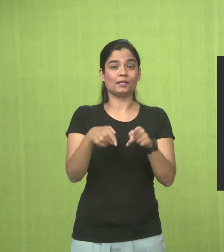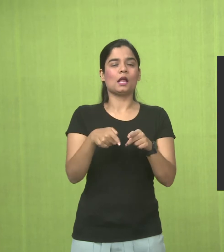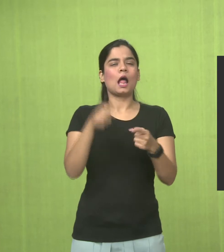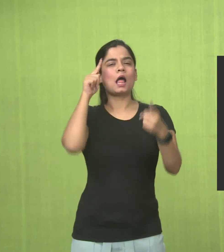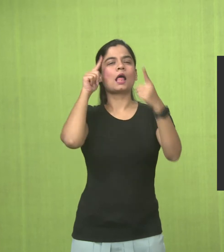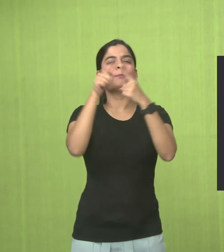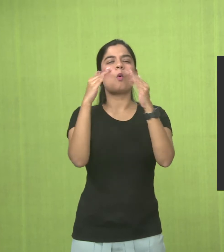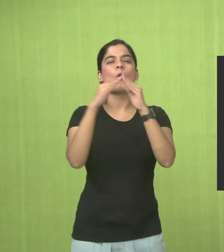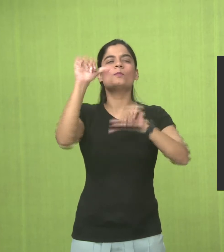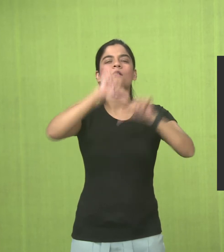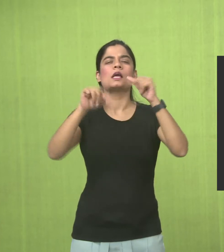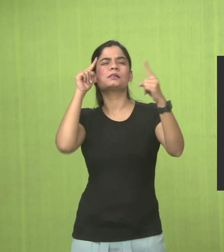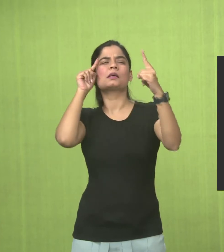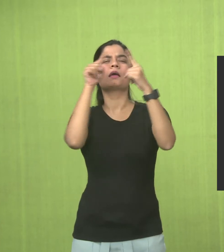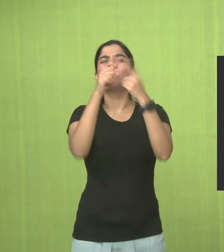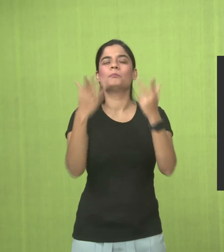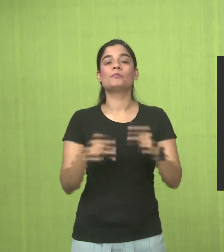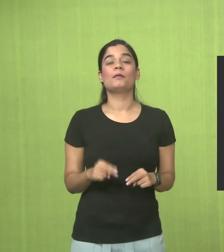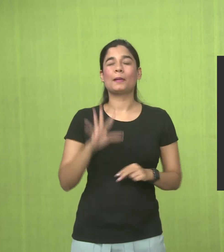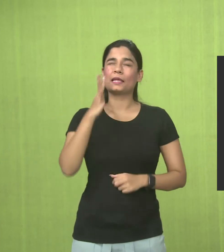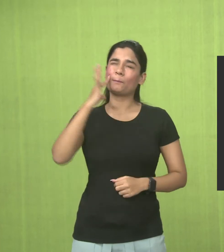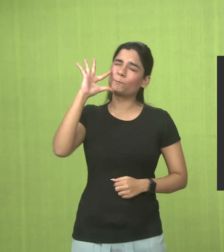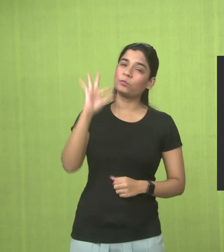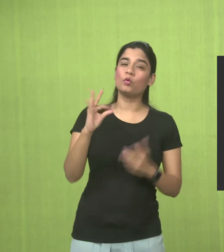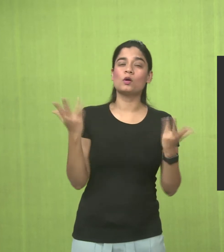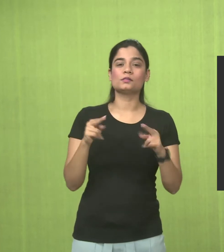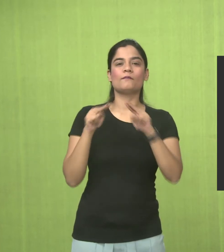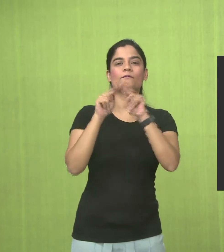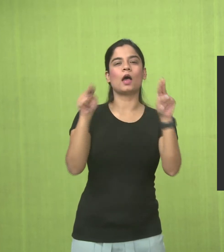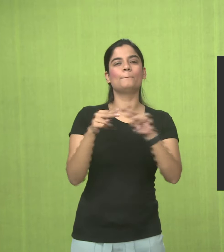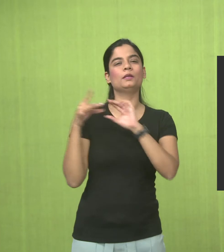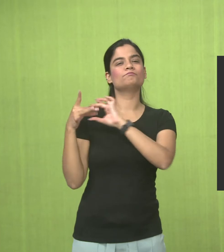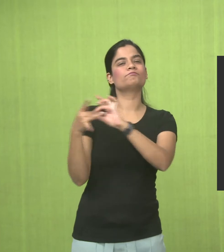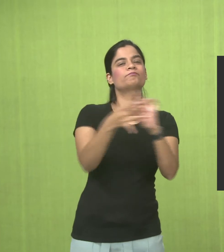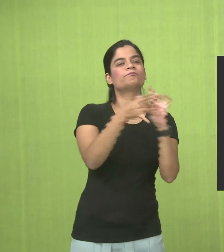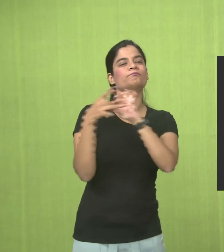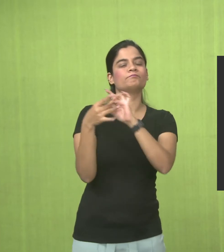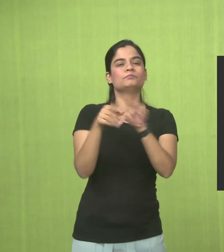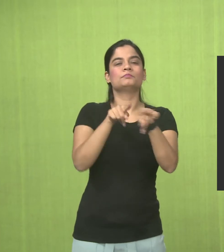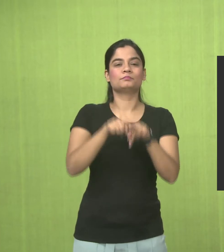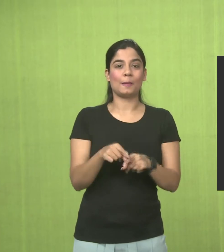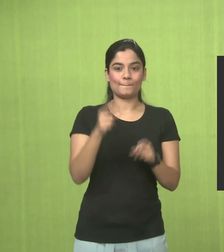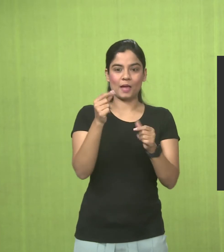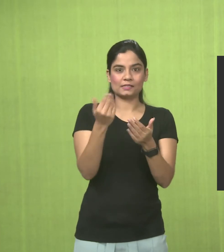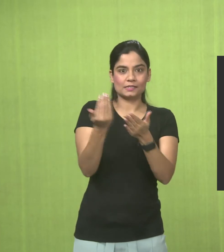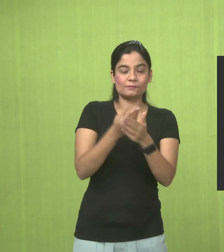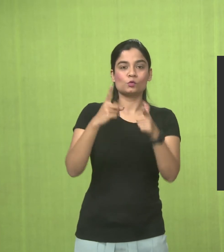Family. Let's talk about family. The family is the emphasis of home science. It is